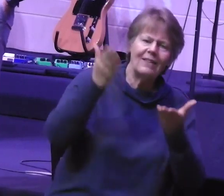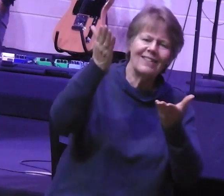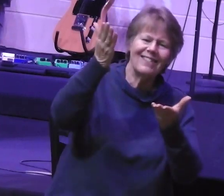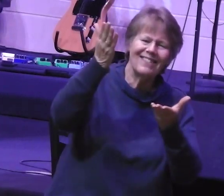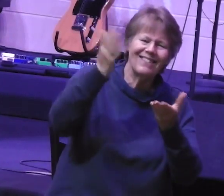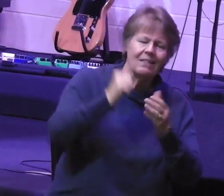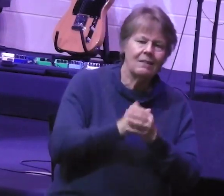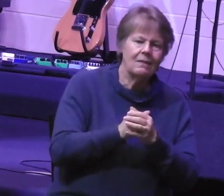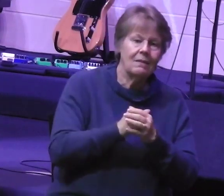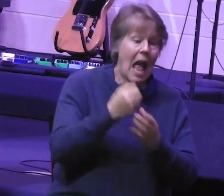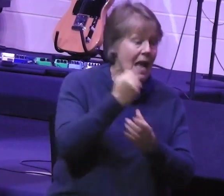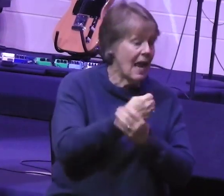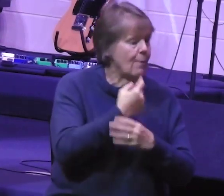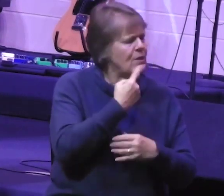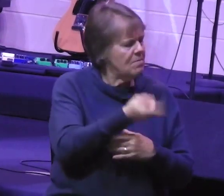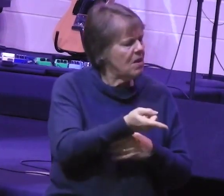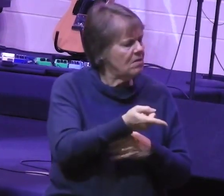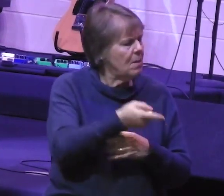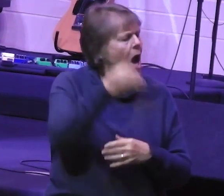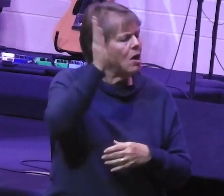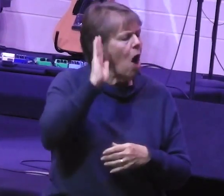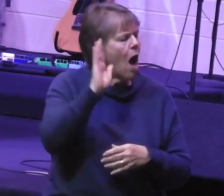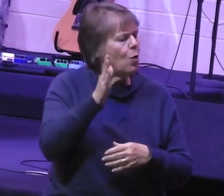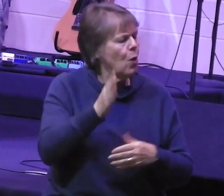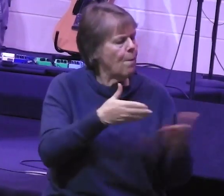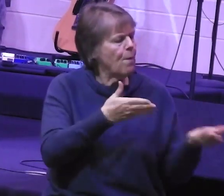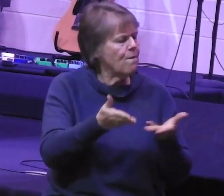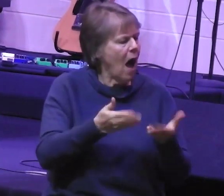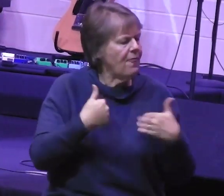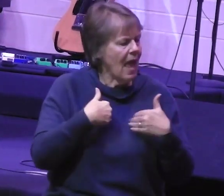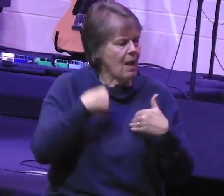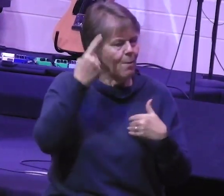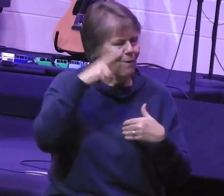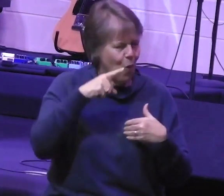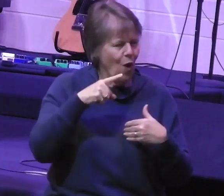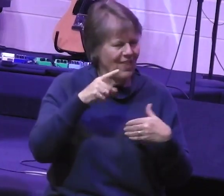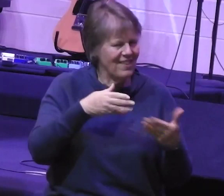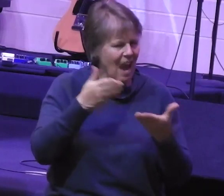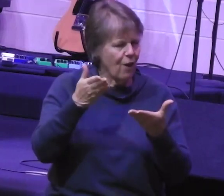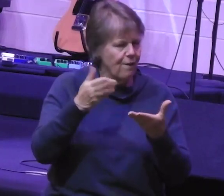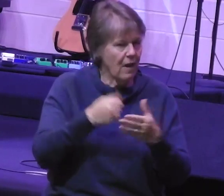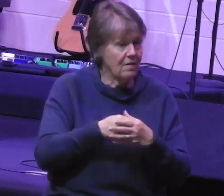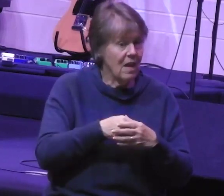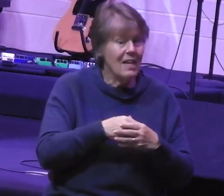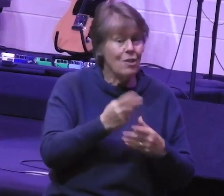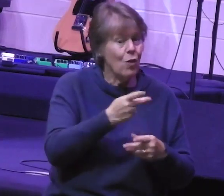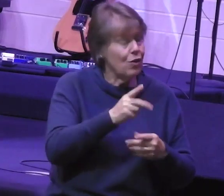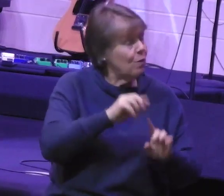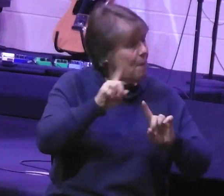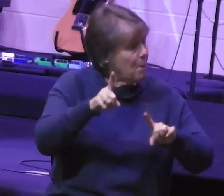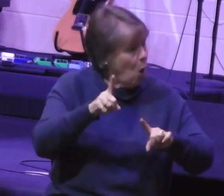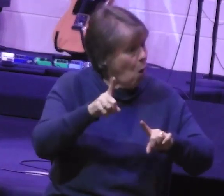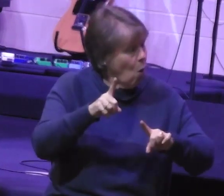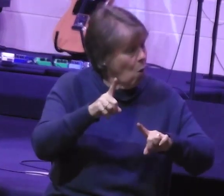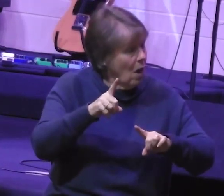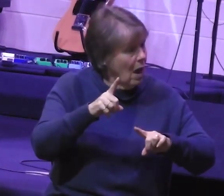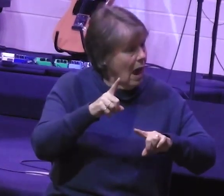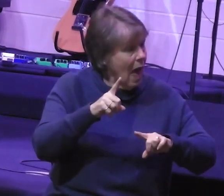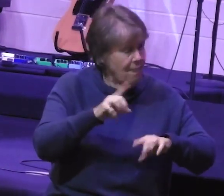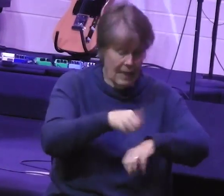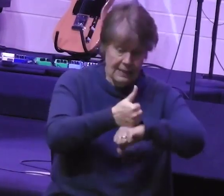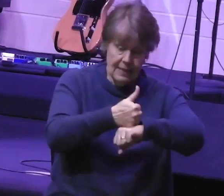Abraham says, God will provide the animal for the sacrifice. And they go up and they build the altar, and literally in the story,